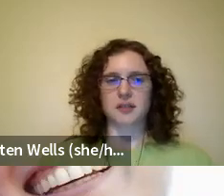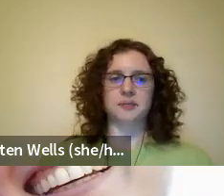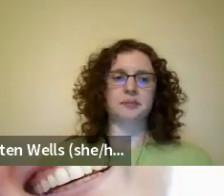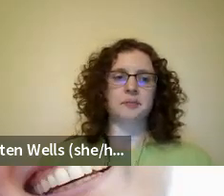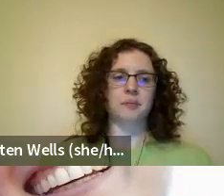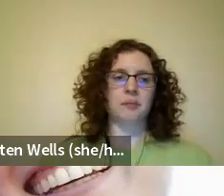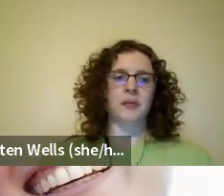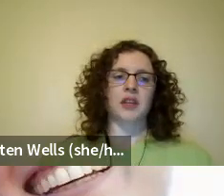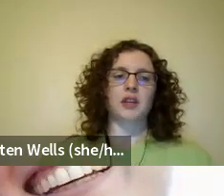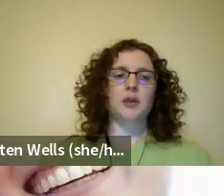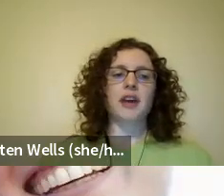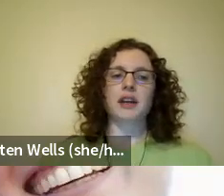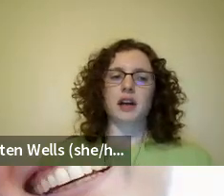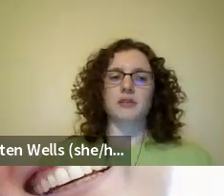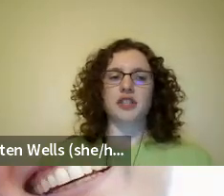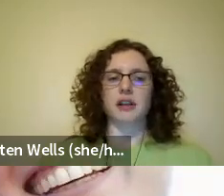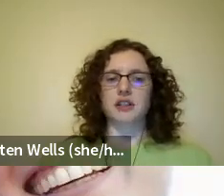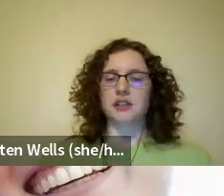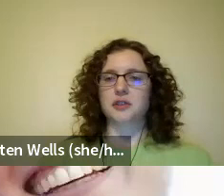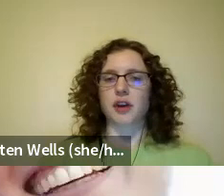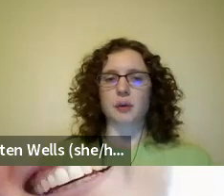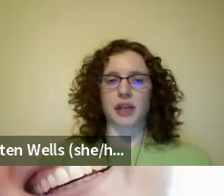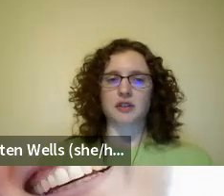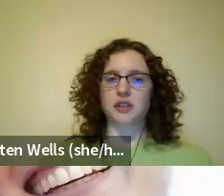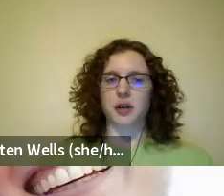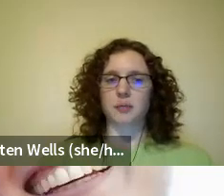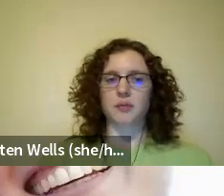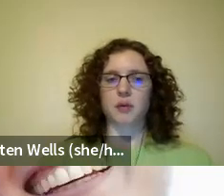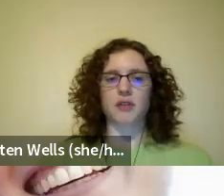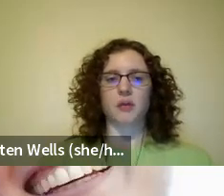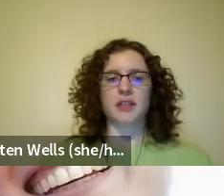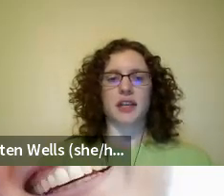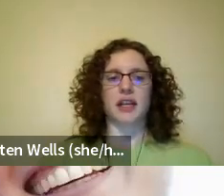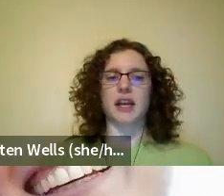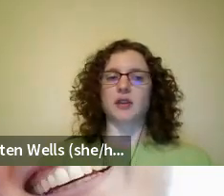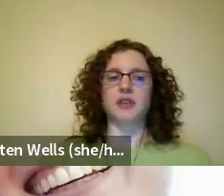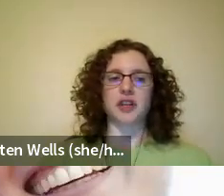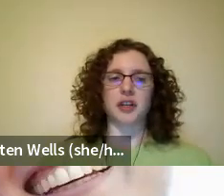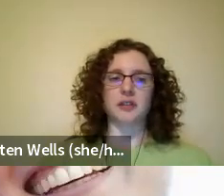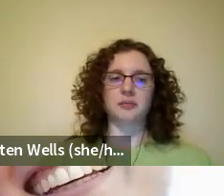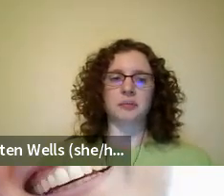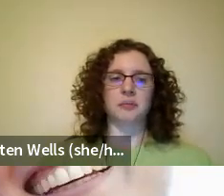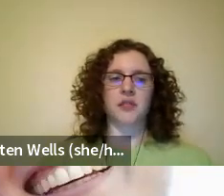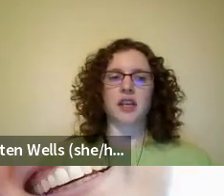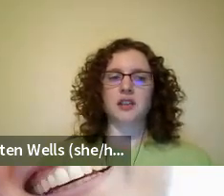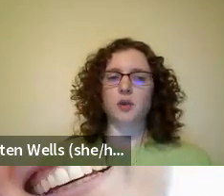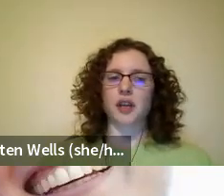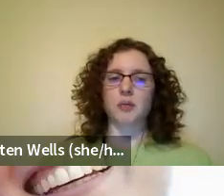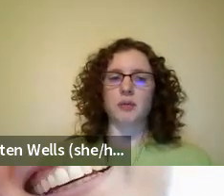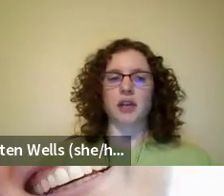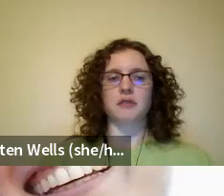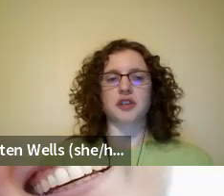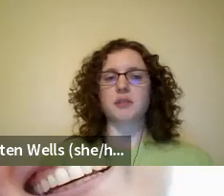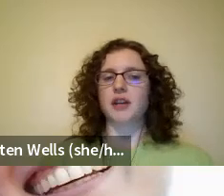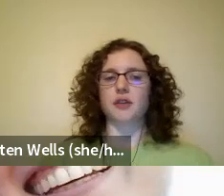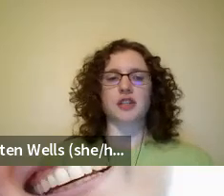conditions. We've had a lot of challenges throughout our relationship, but we've always taken care of each other. He supported